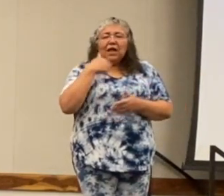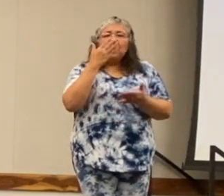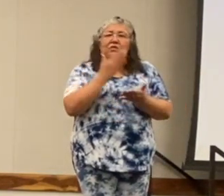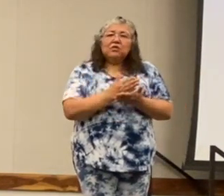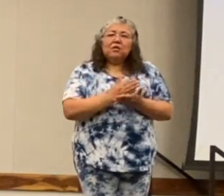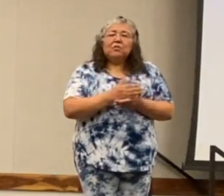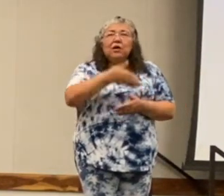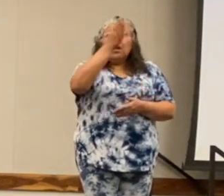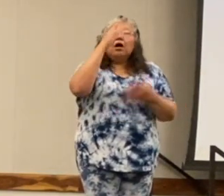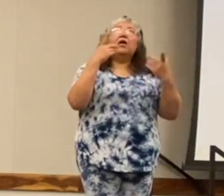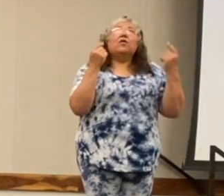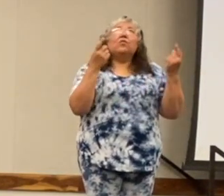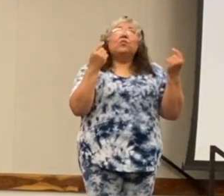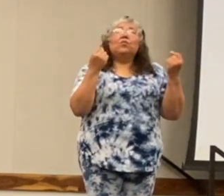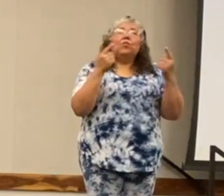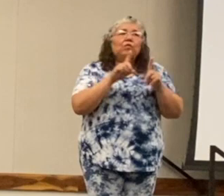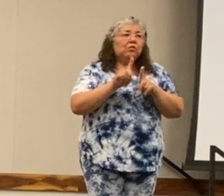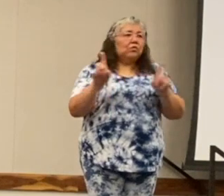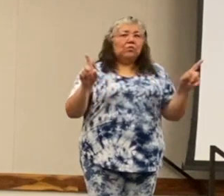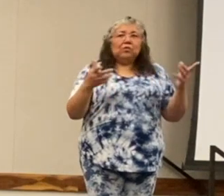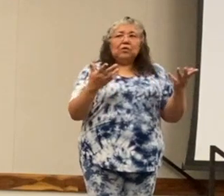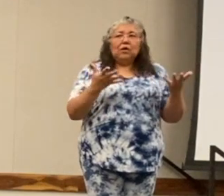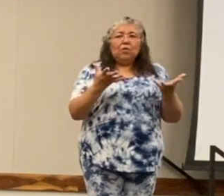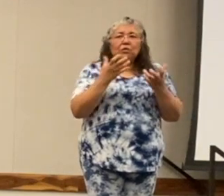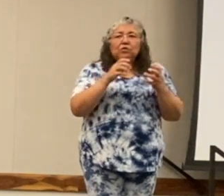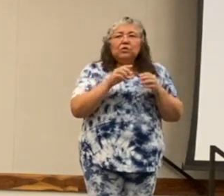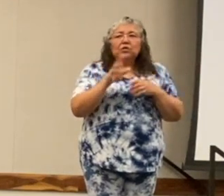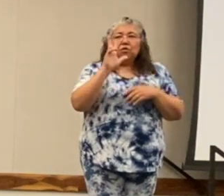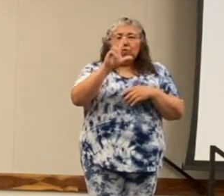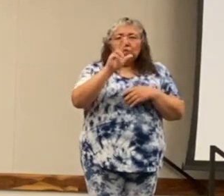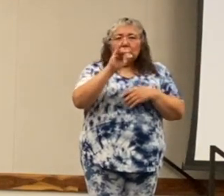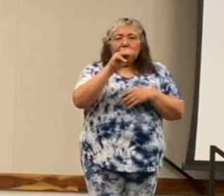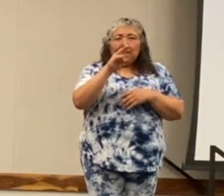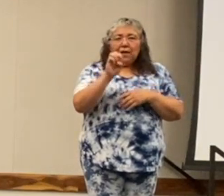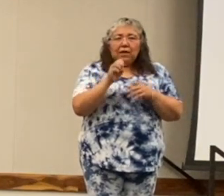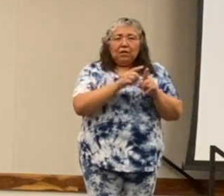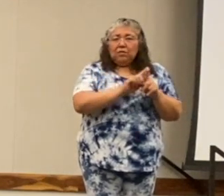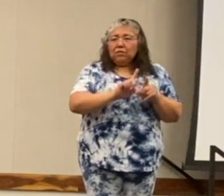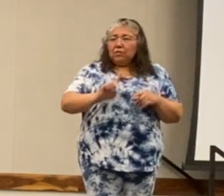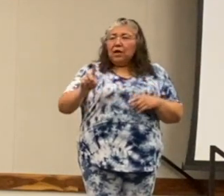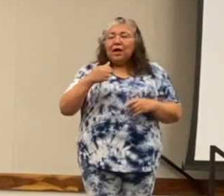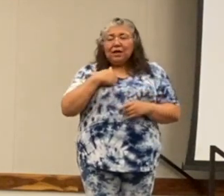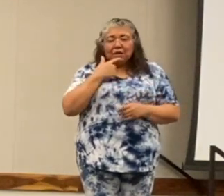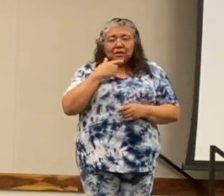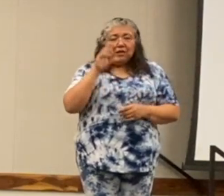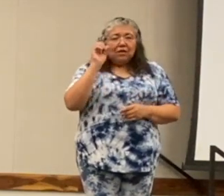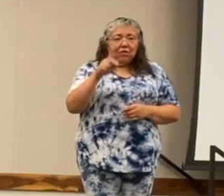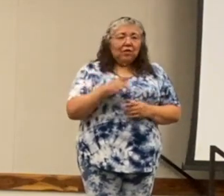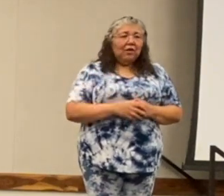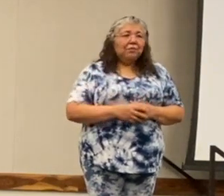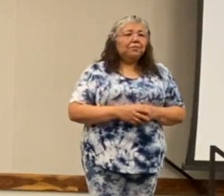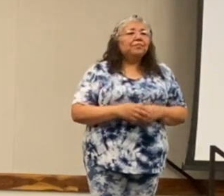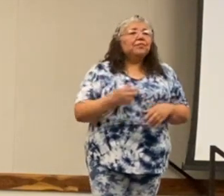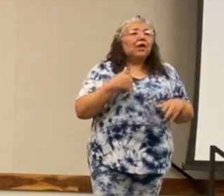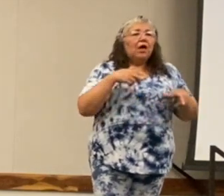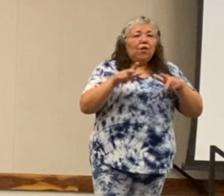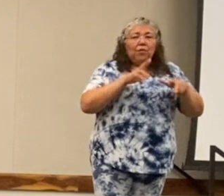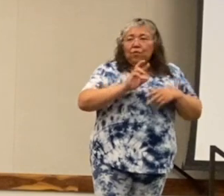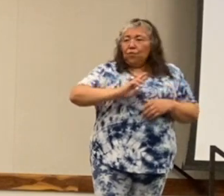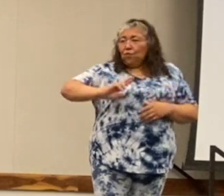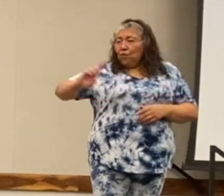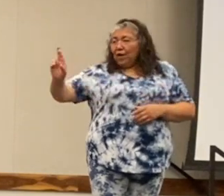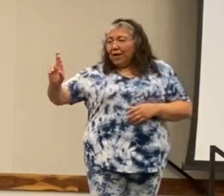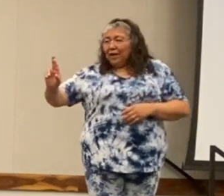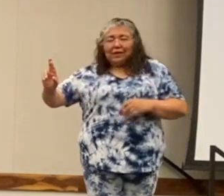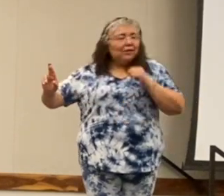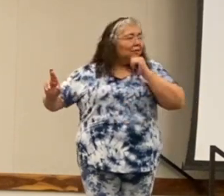and I said, God, where do you want me to go? He says, Jason, I want you to take the 3-mile prayer walk. I said, okay. So I went right instead